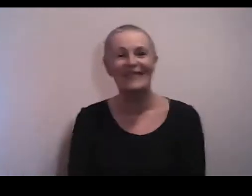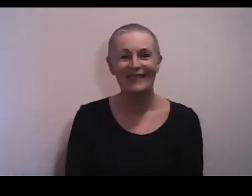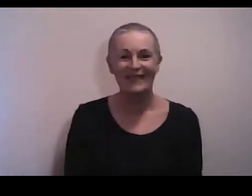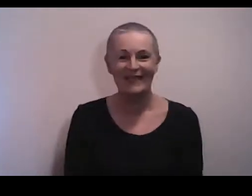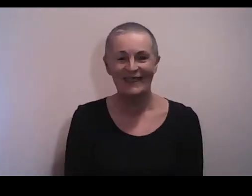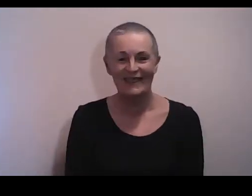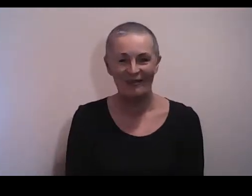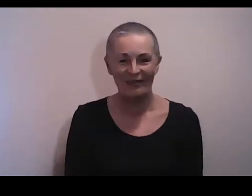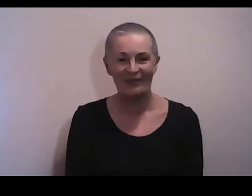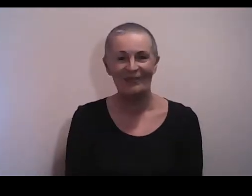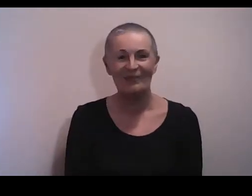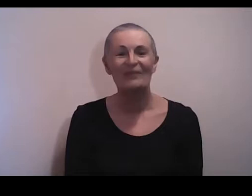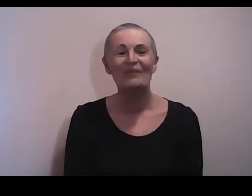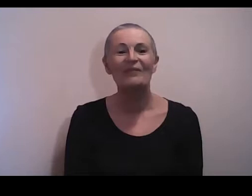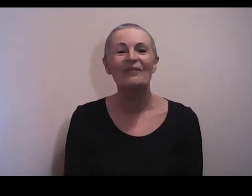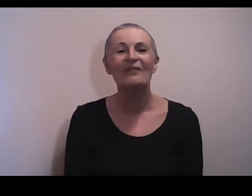Okay.